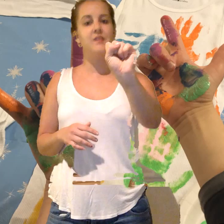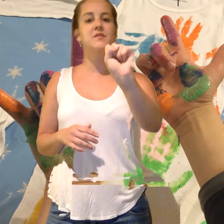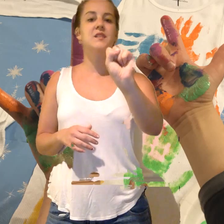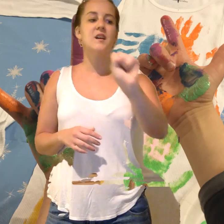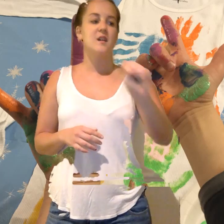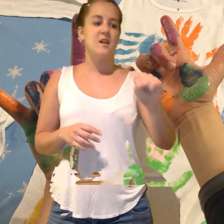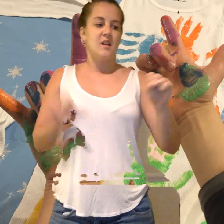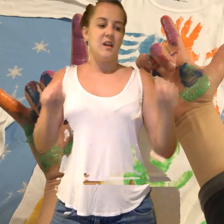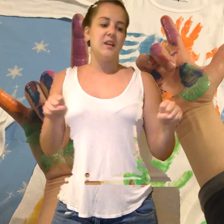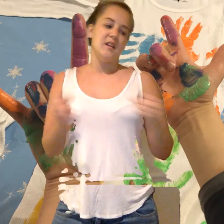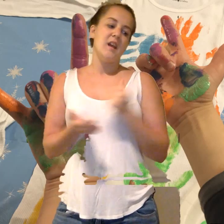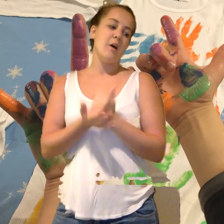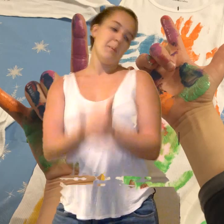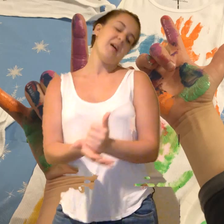manipulatives, it can help them